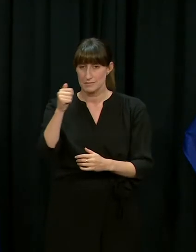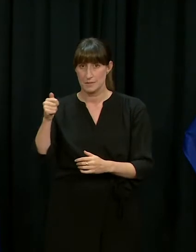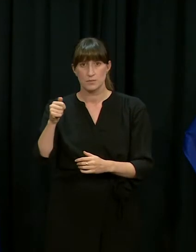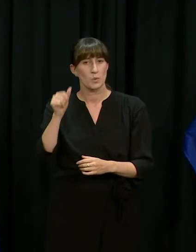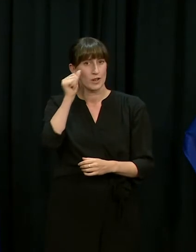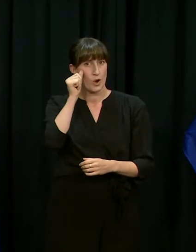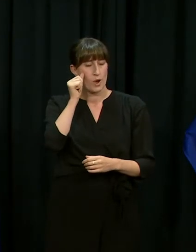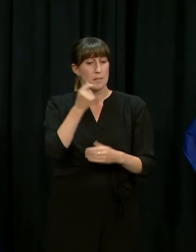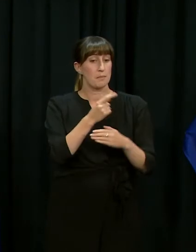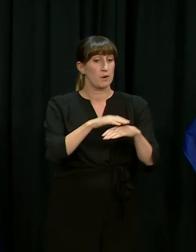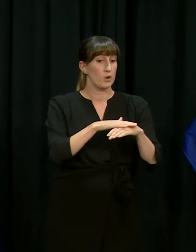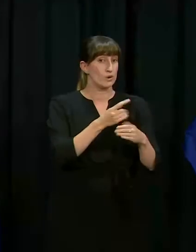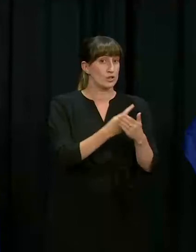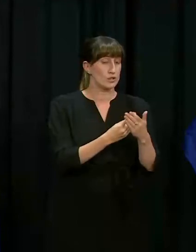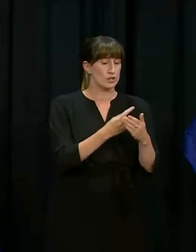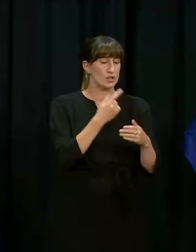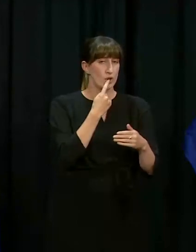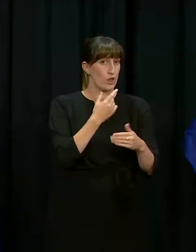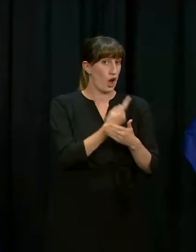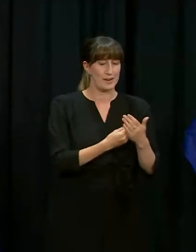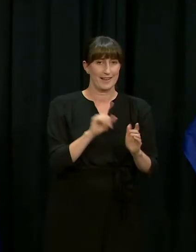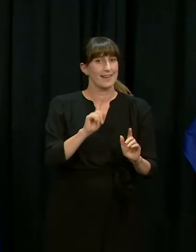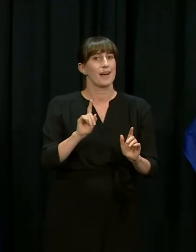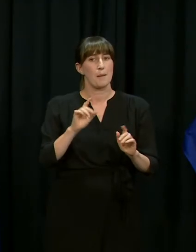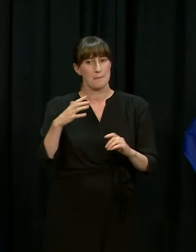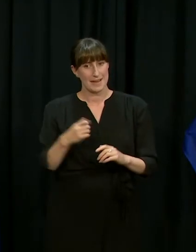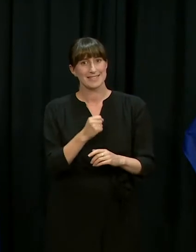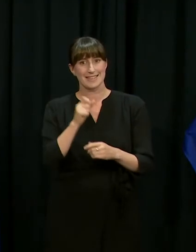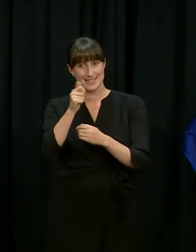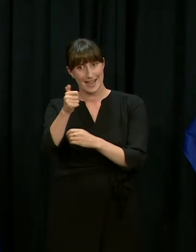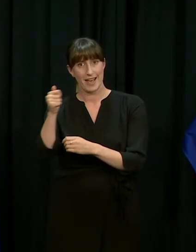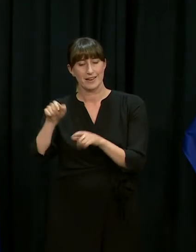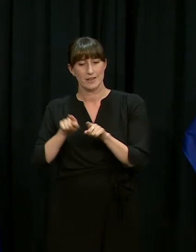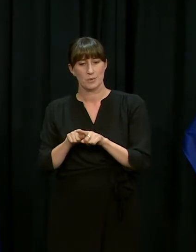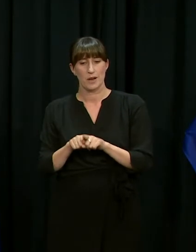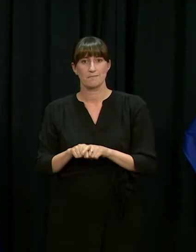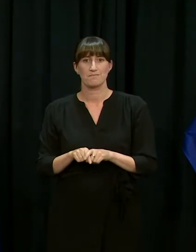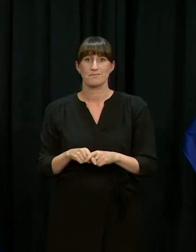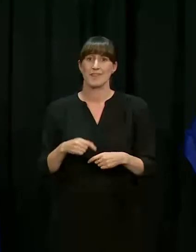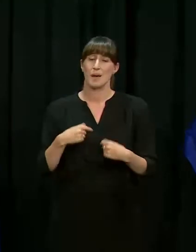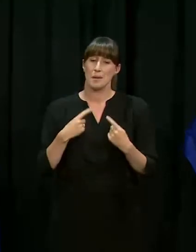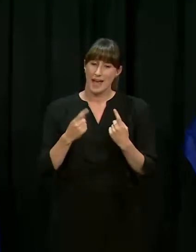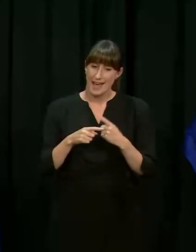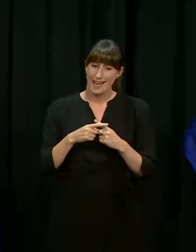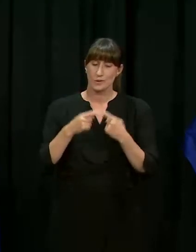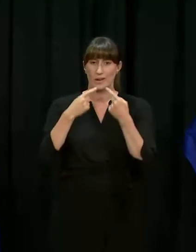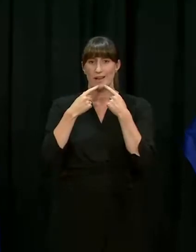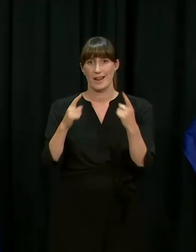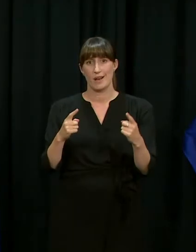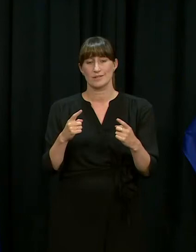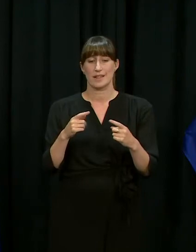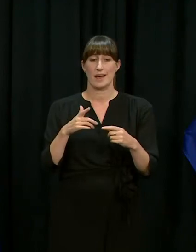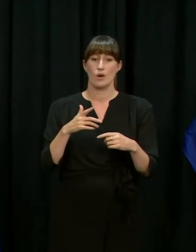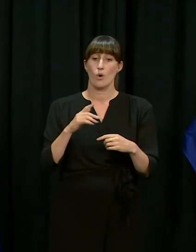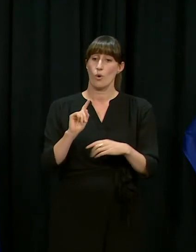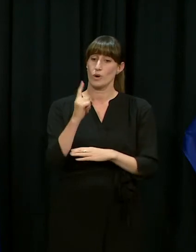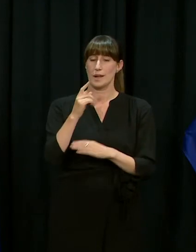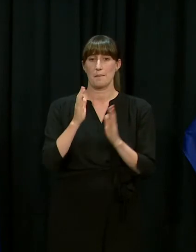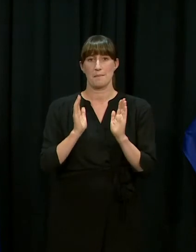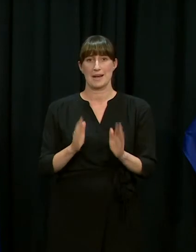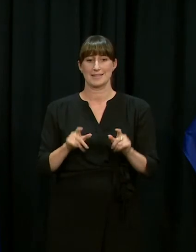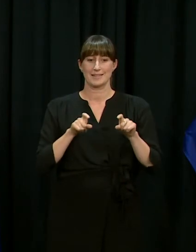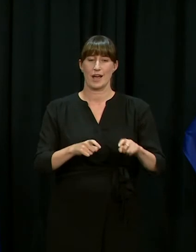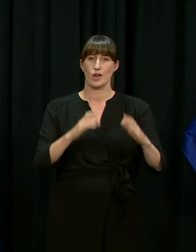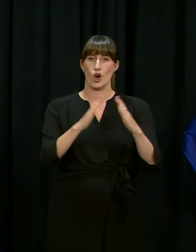And of course, Aucklanders moved back into their bubbles at a time when I'm told the weather was pretty miserable.